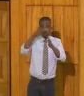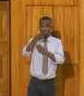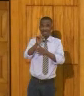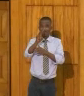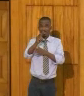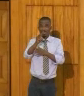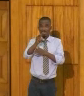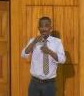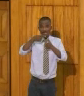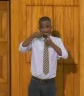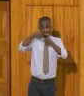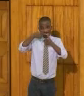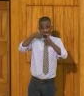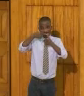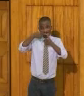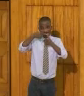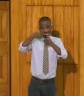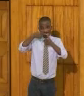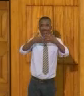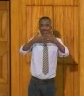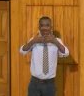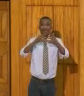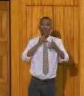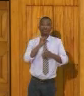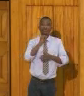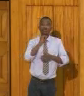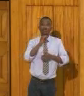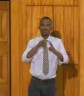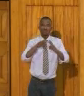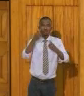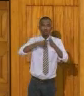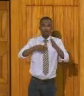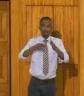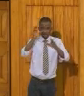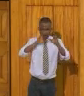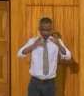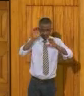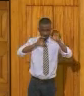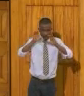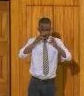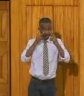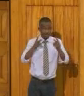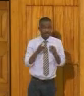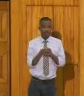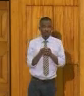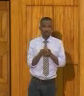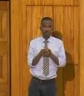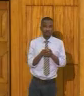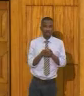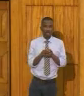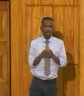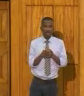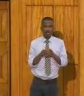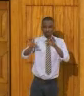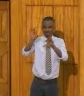viral load testing kits. And like I said, this testing was done. So we collected the data from Zankle Medical Center